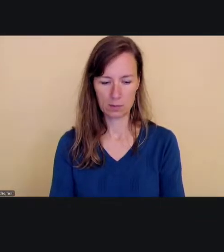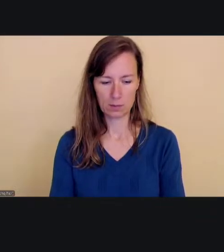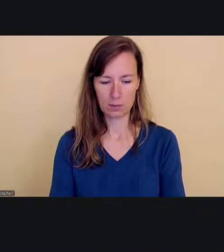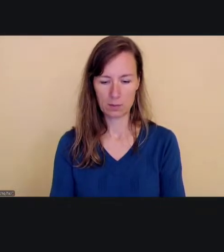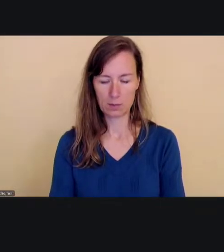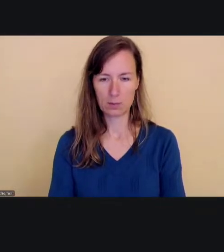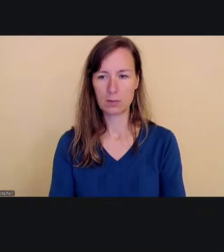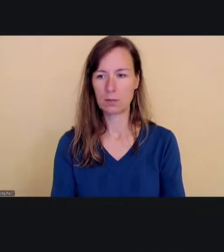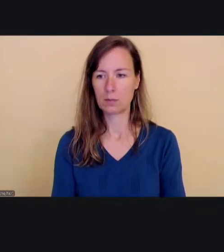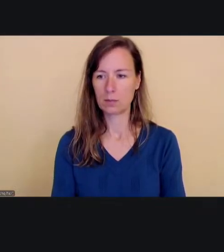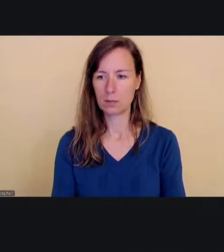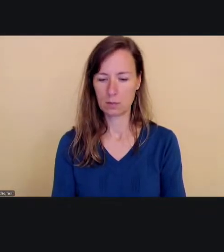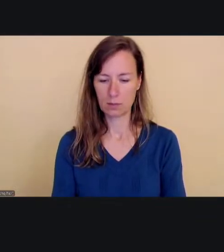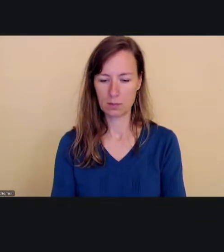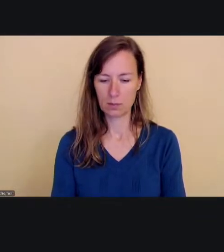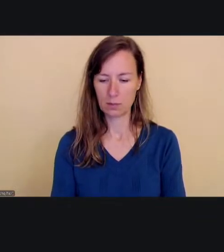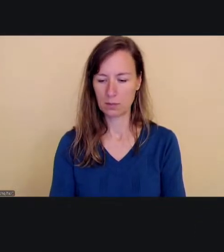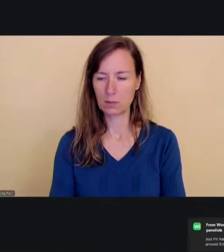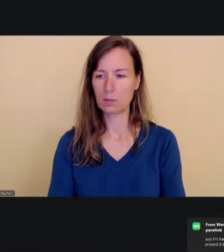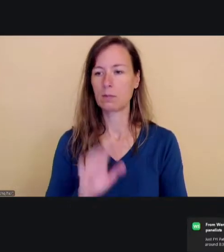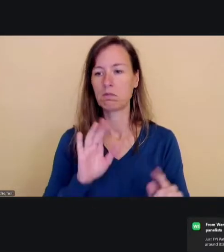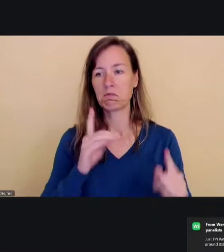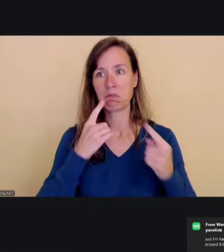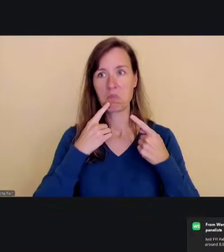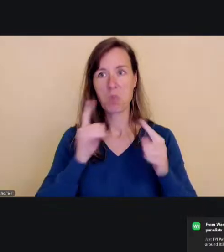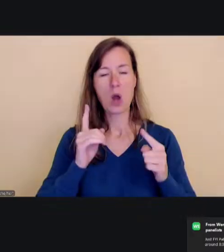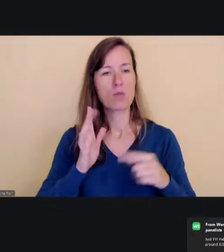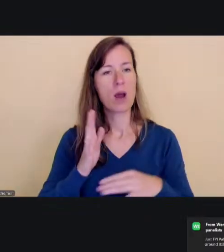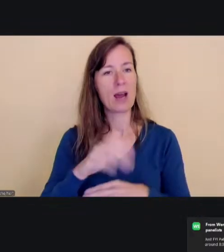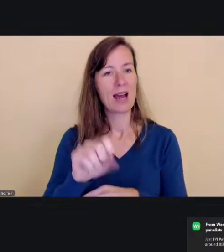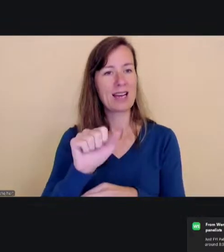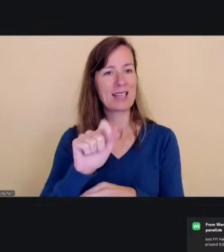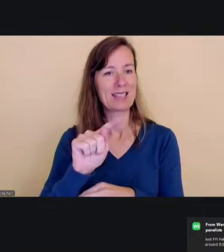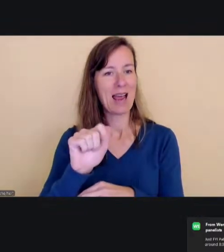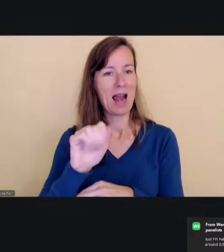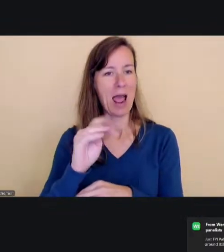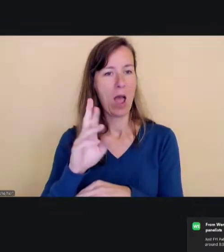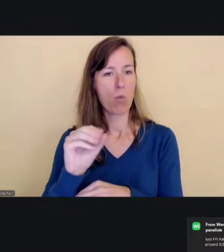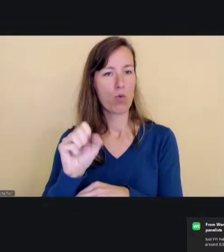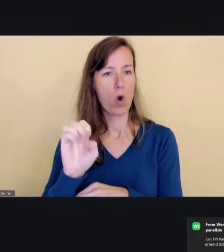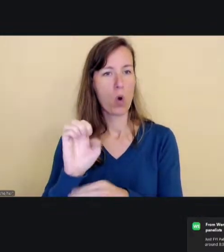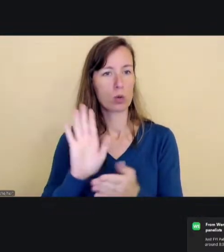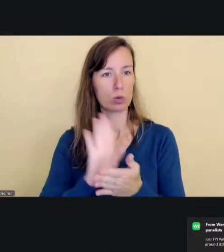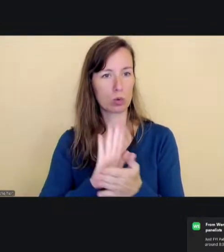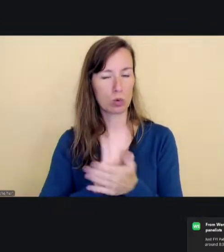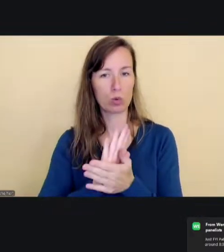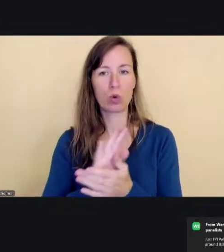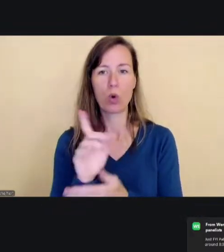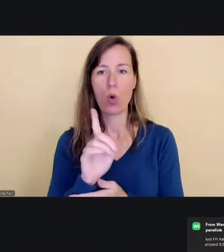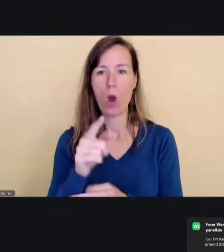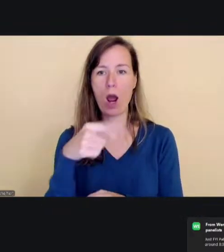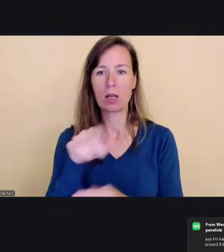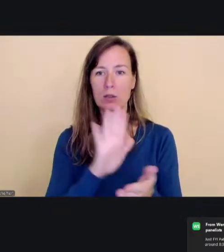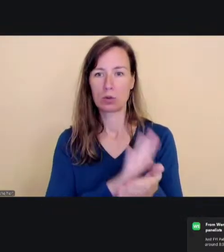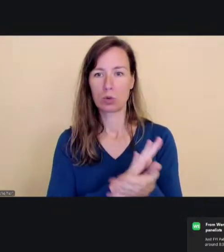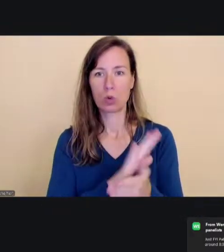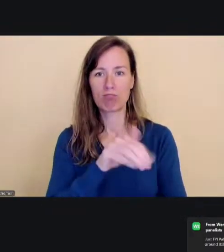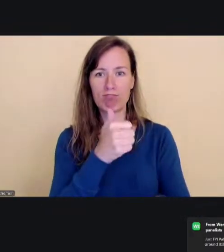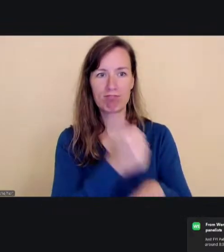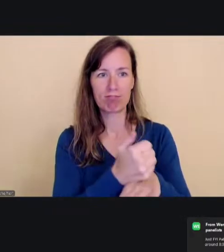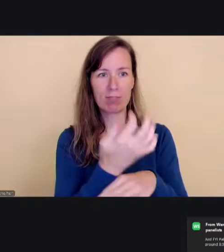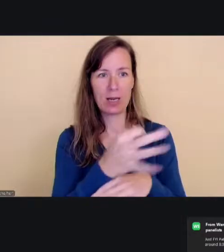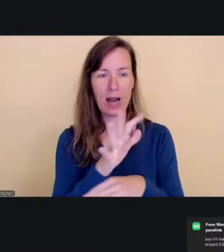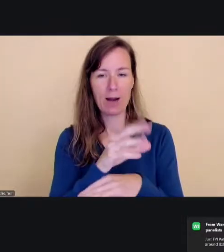Whereas St. Ambrose School was established in 1950 and staffed by the Sisters of St. Benedict of Elizabeth, New Jersey, and lay faculty